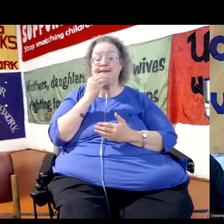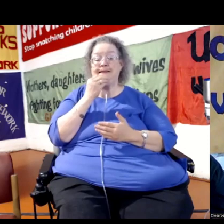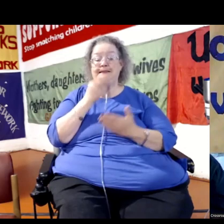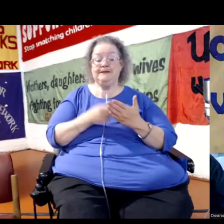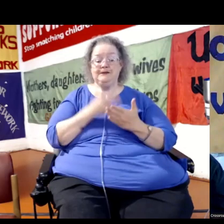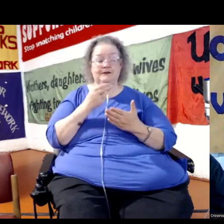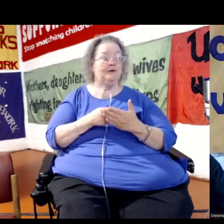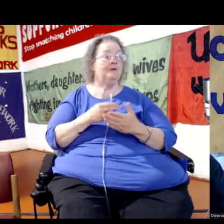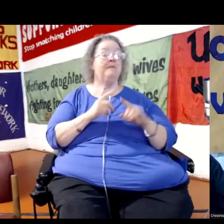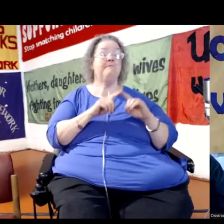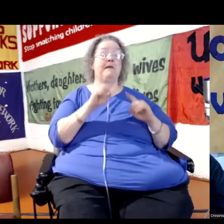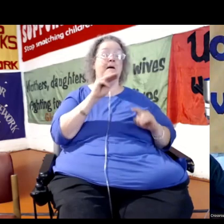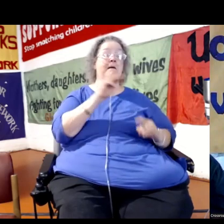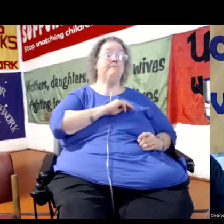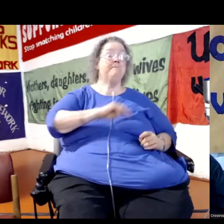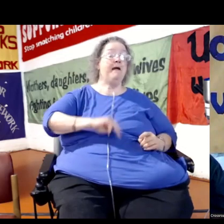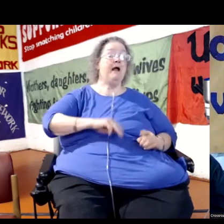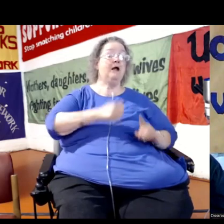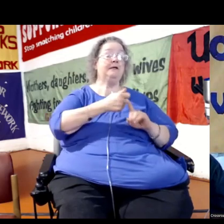bowls.